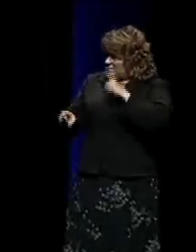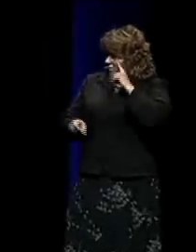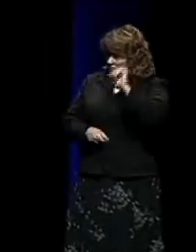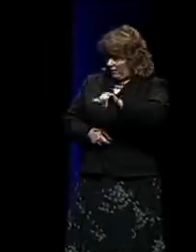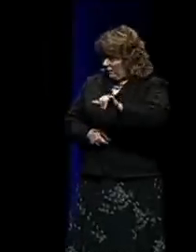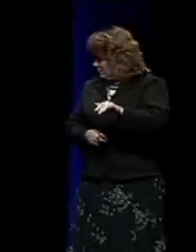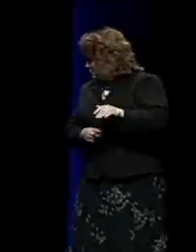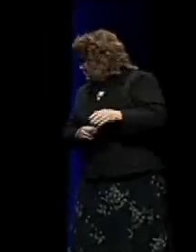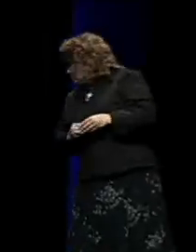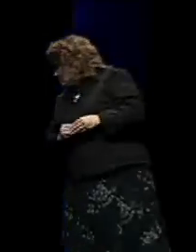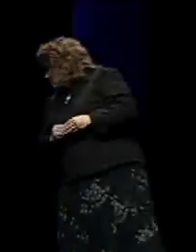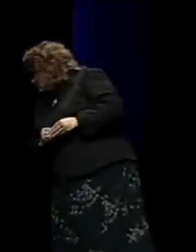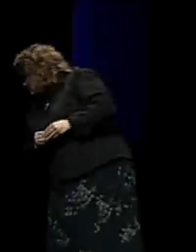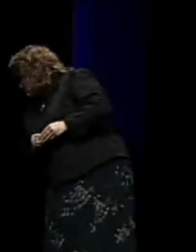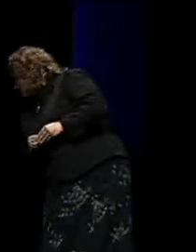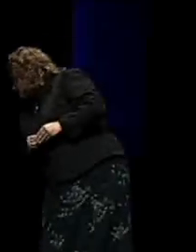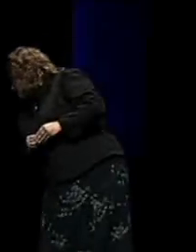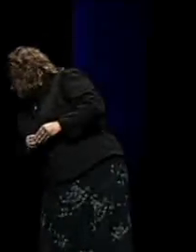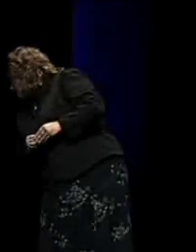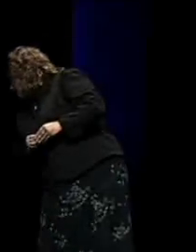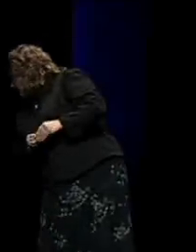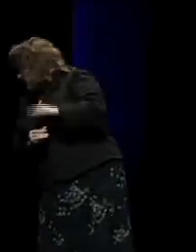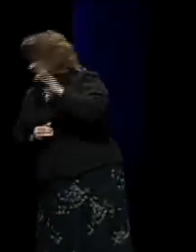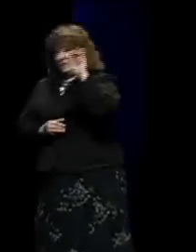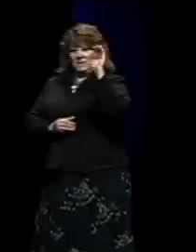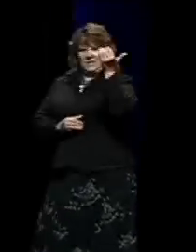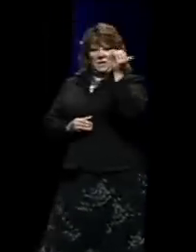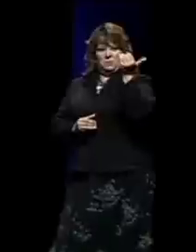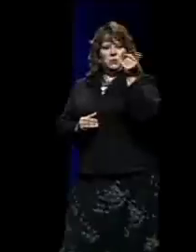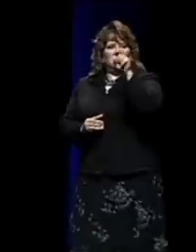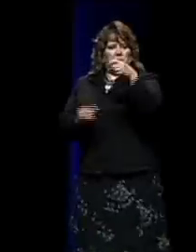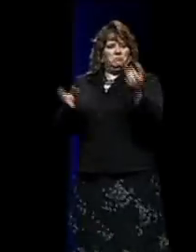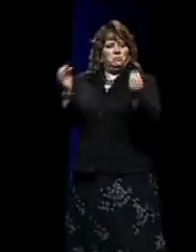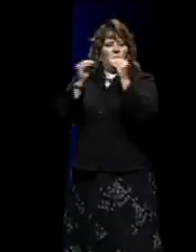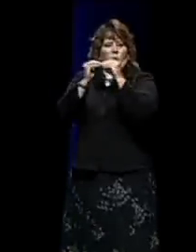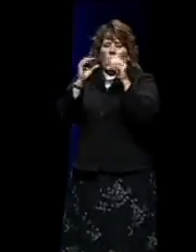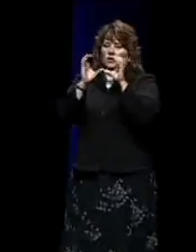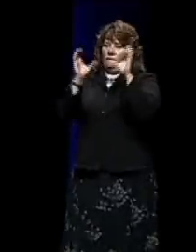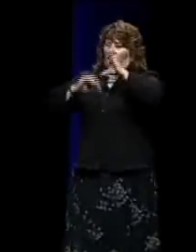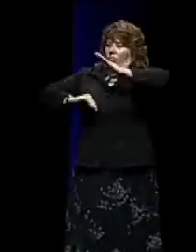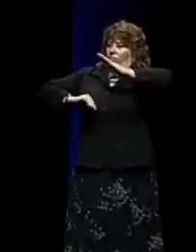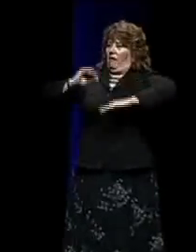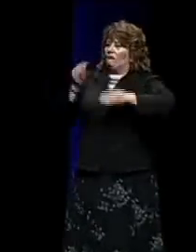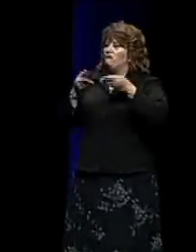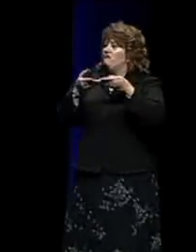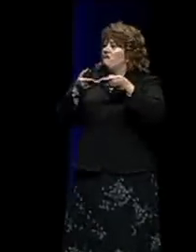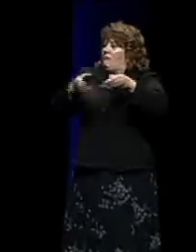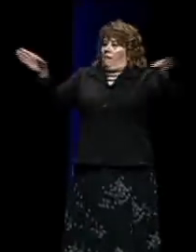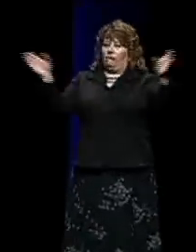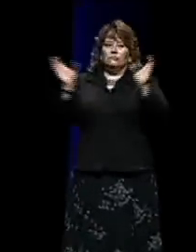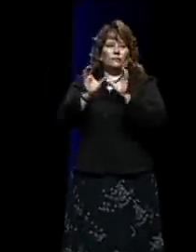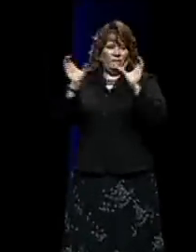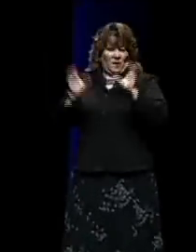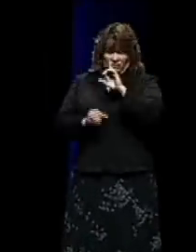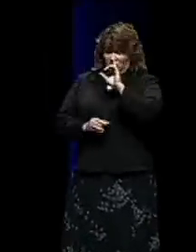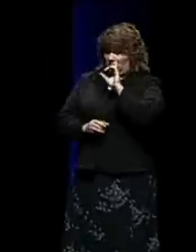So is it possible that we will have add-on certifications for these specialty areas? If so,